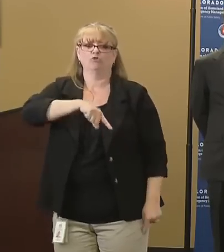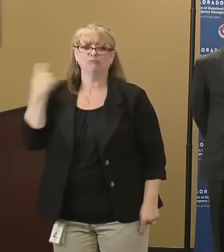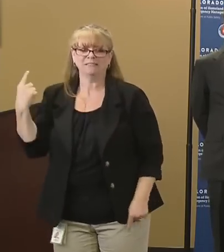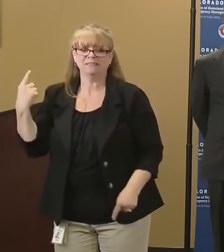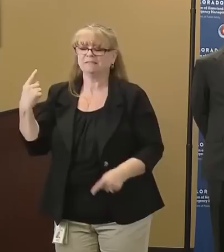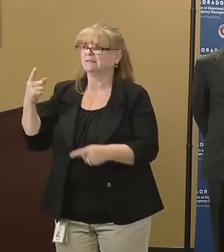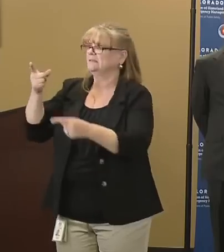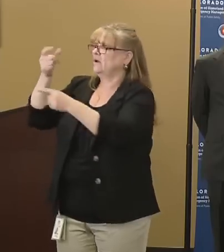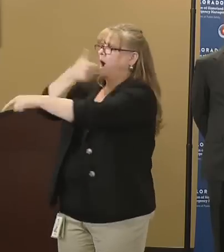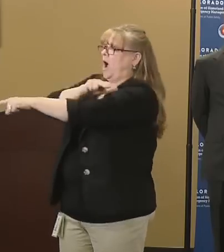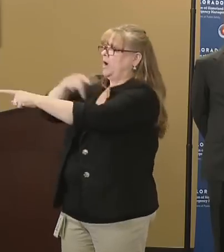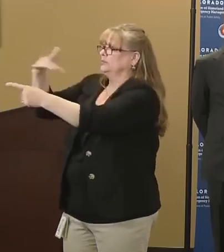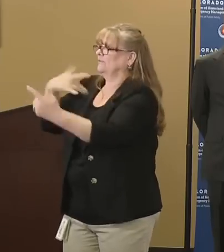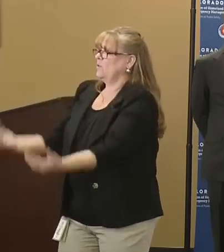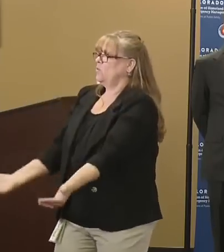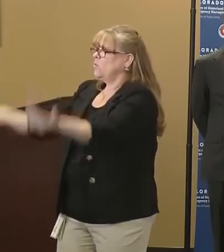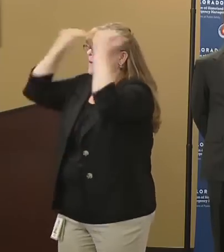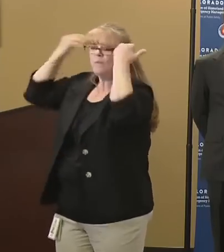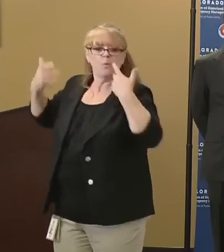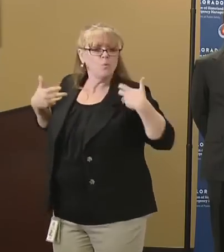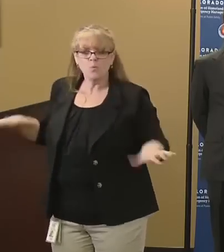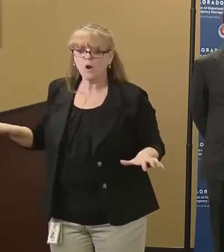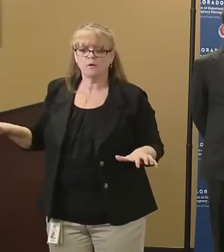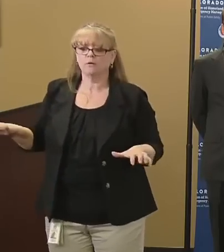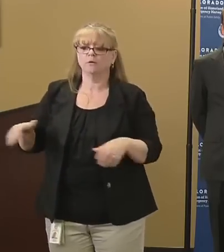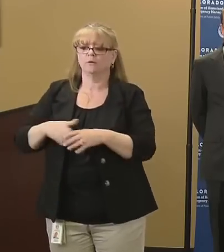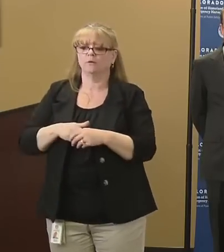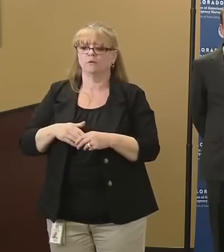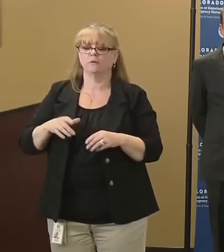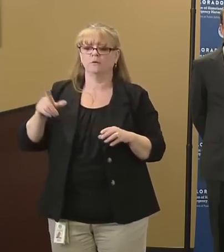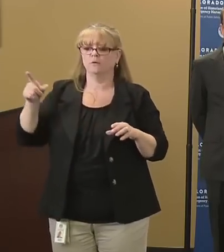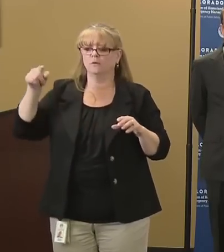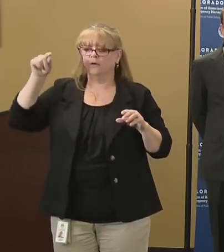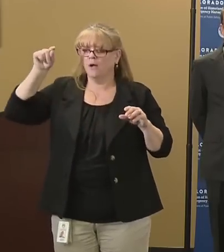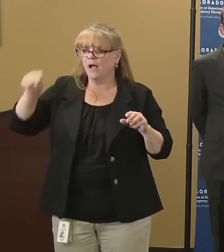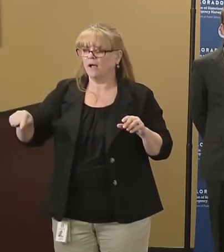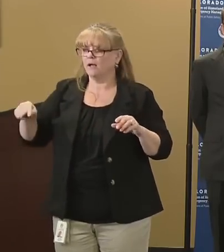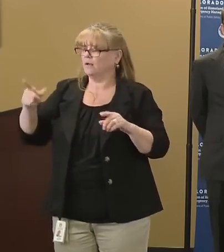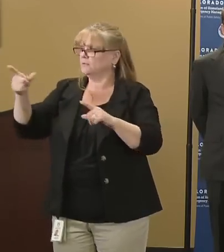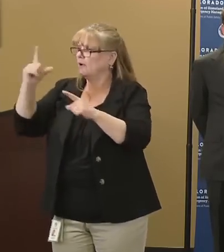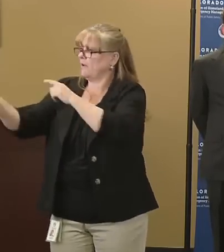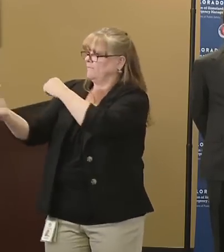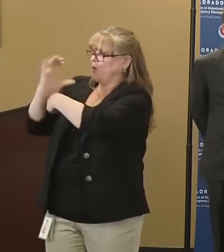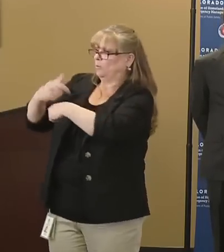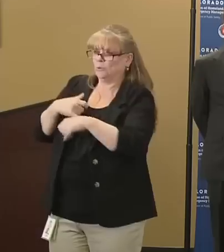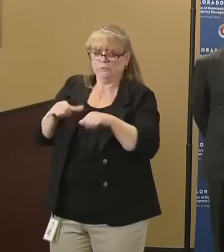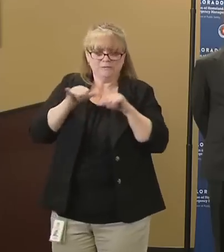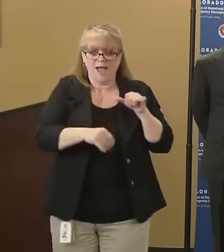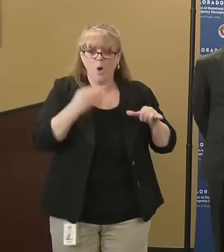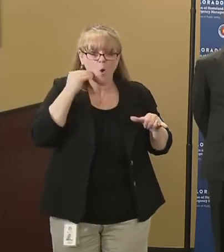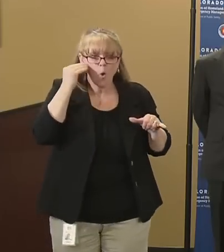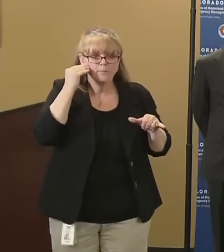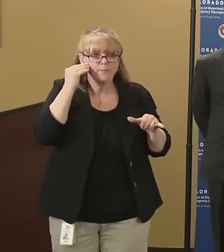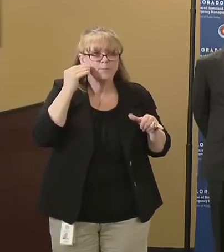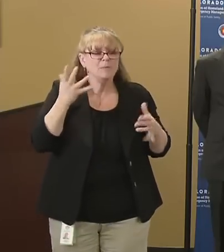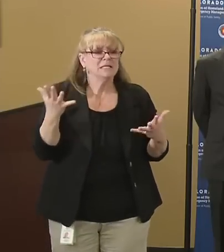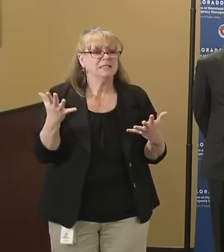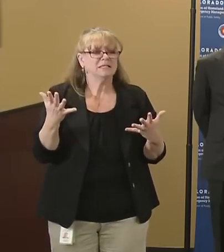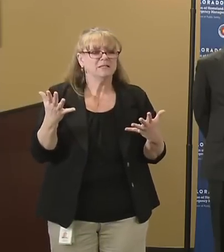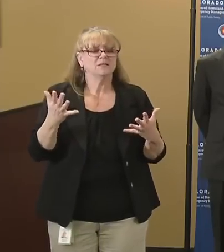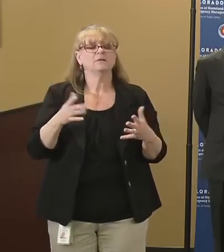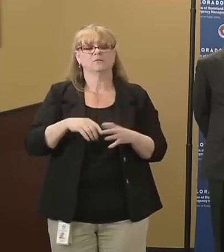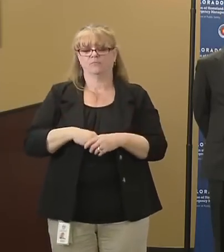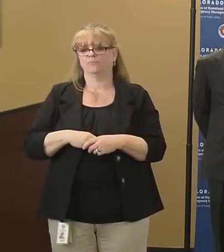absolutely necessary for the time being. Before I close, let me read a text message I received this morning from a dear friend who lives